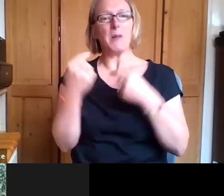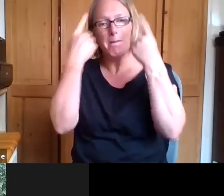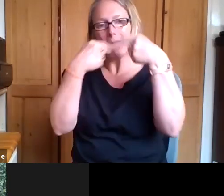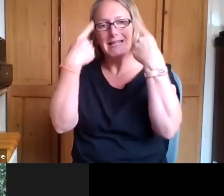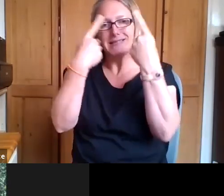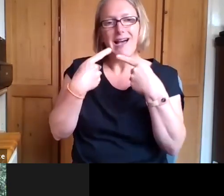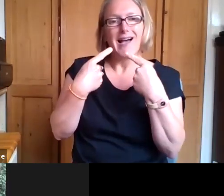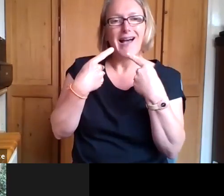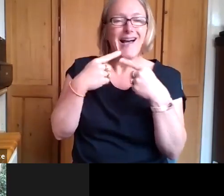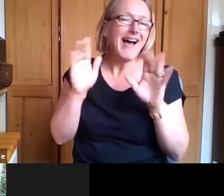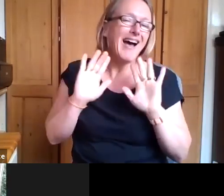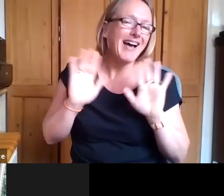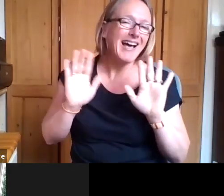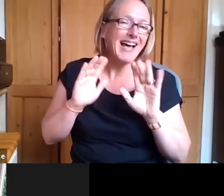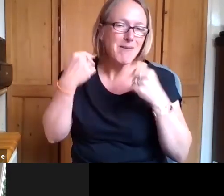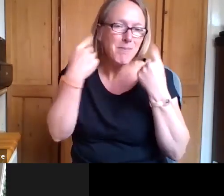Hi.